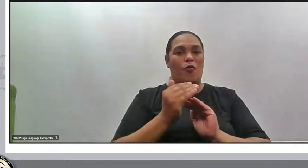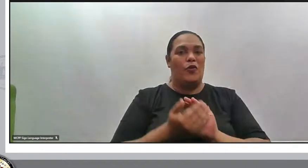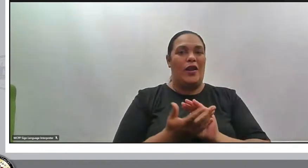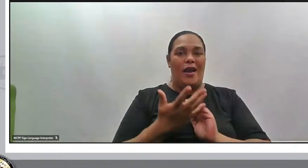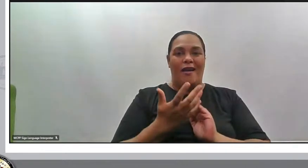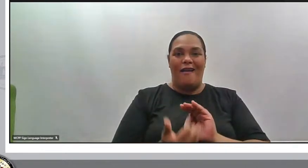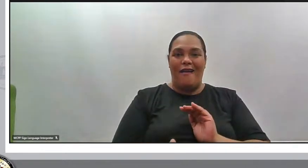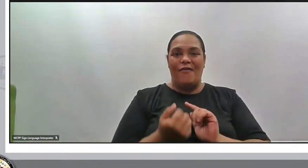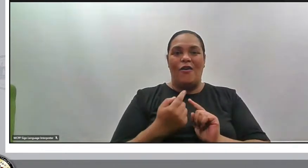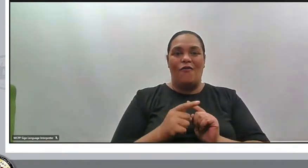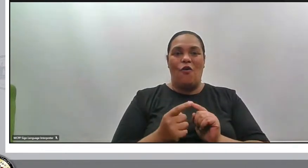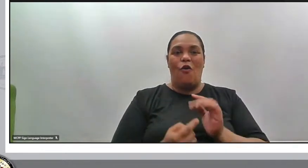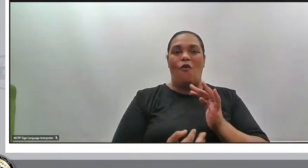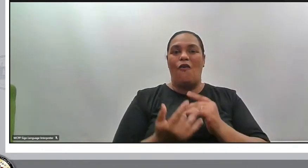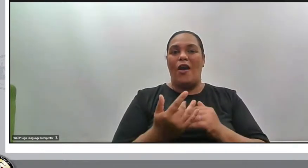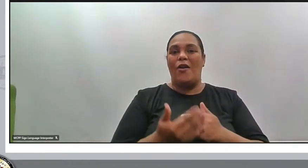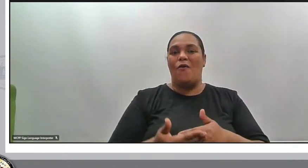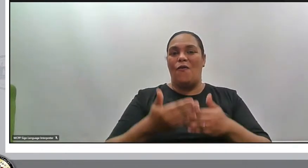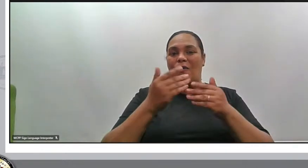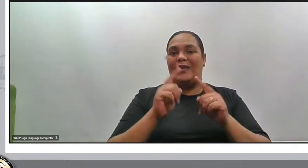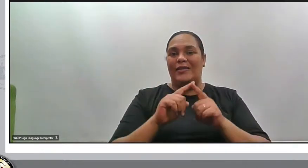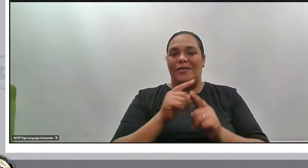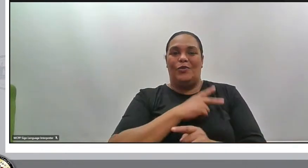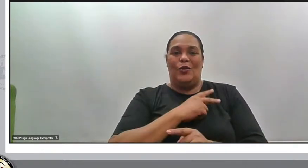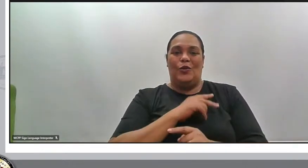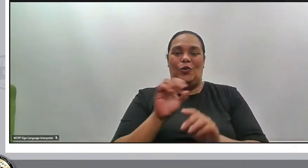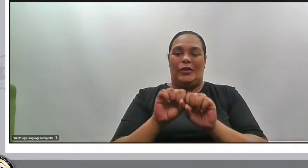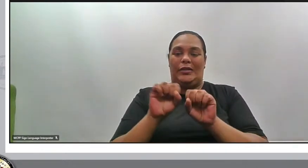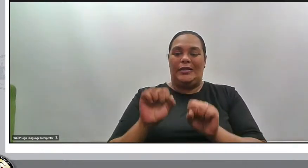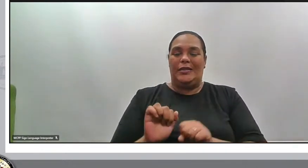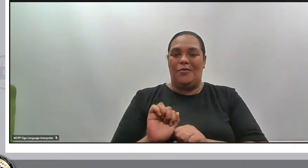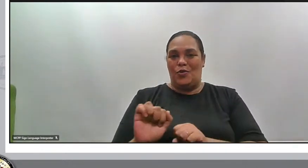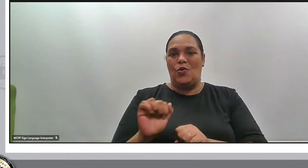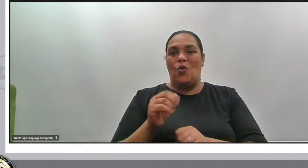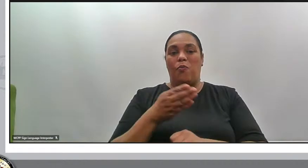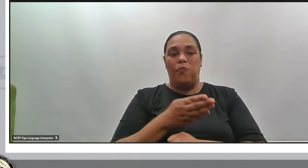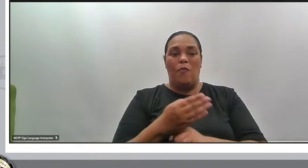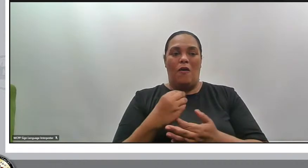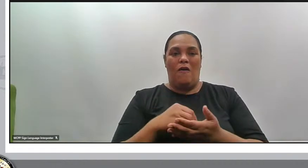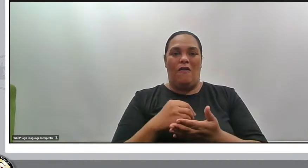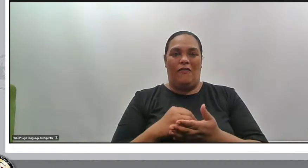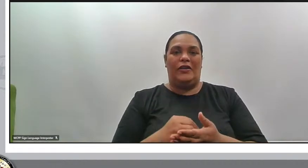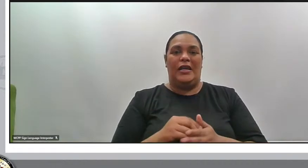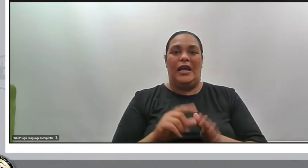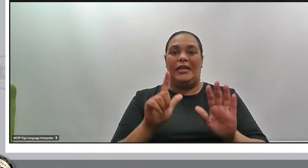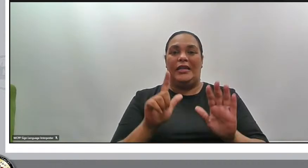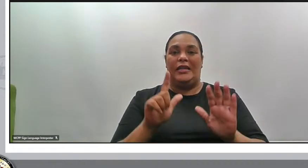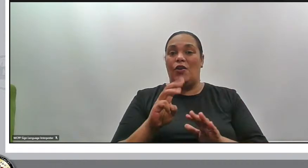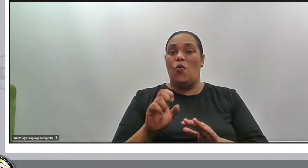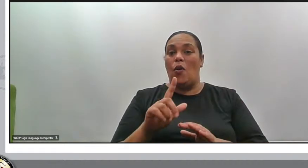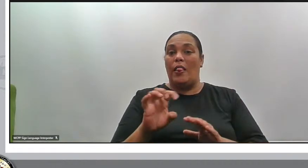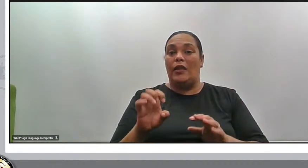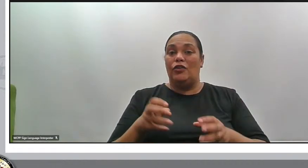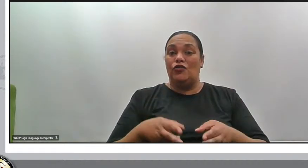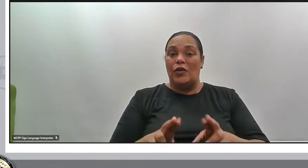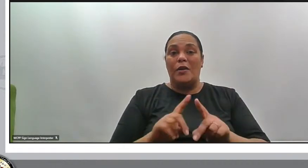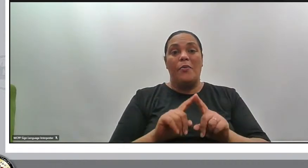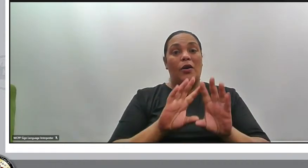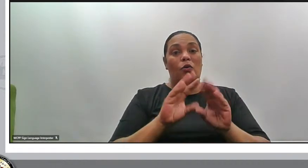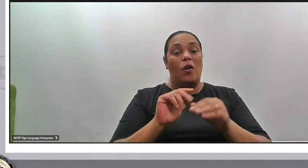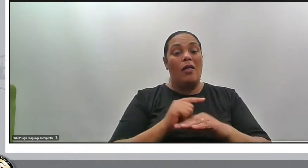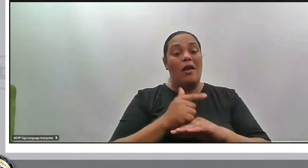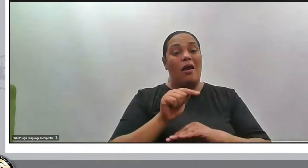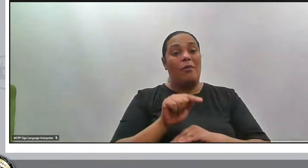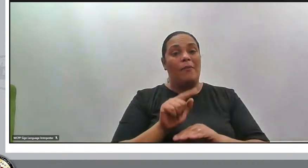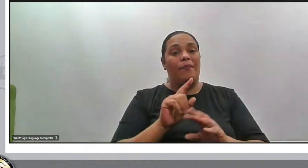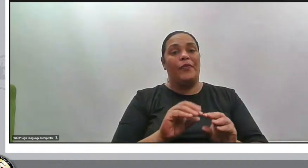the firewalls and the security system at the office at Seven Whale. The endpoint or the laptop was